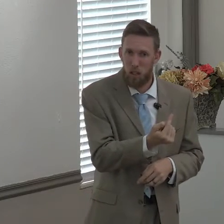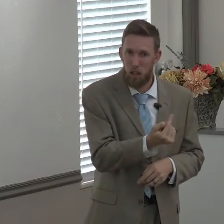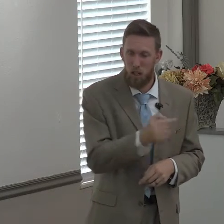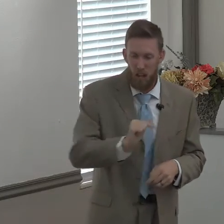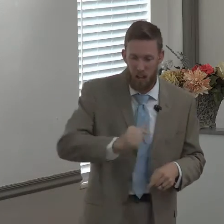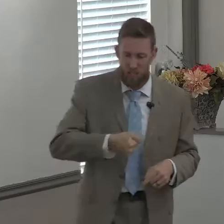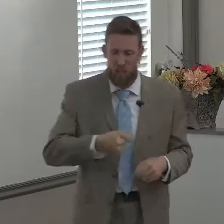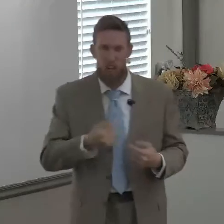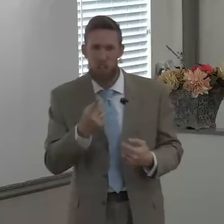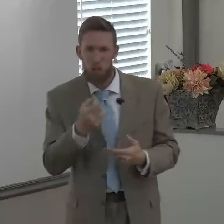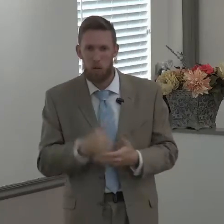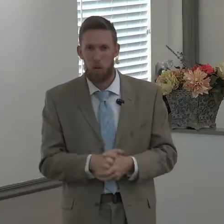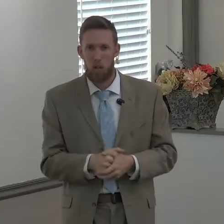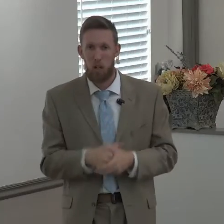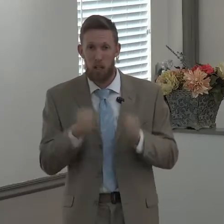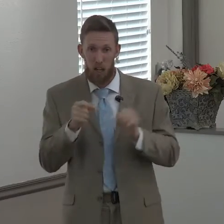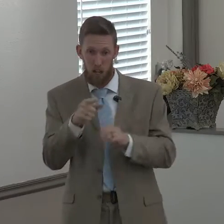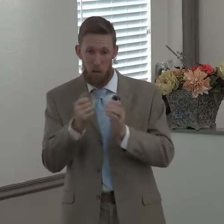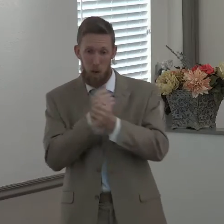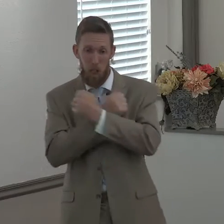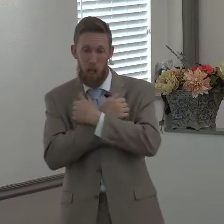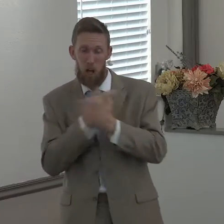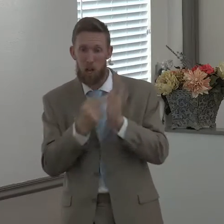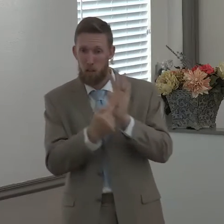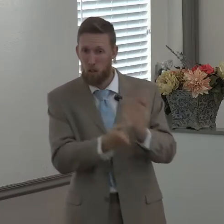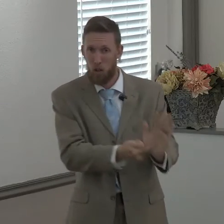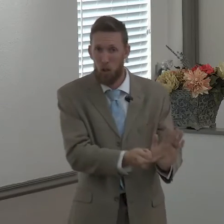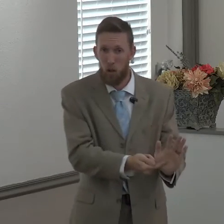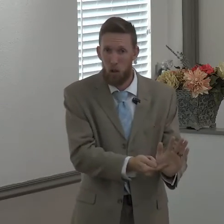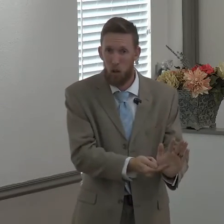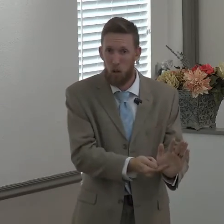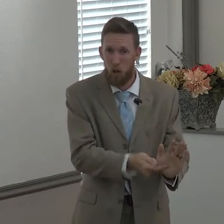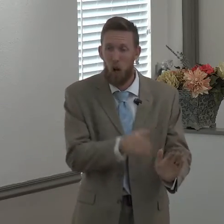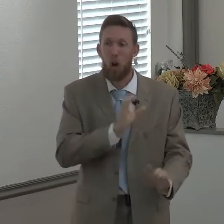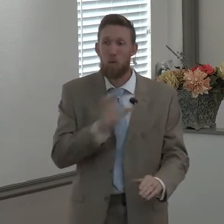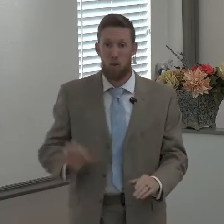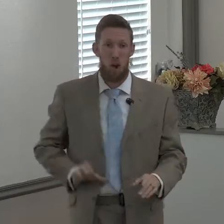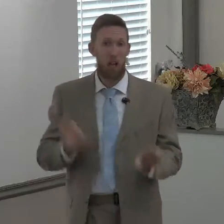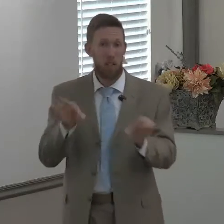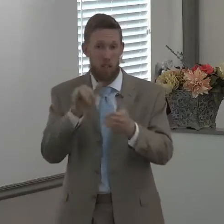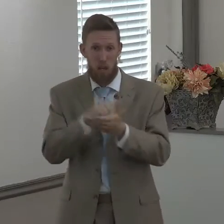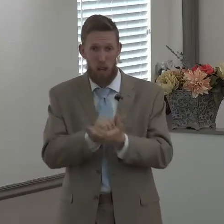lovable. How difficult is it to love those that injure you?